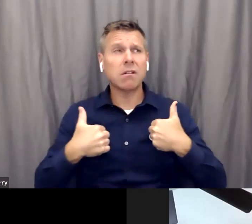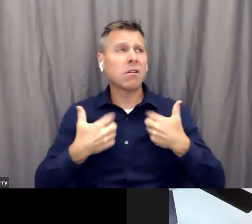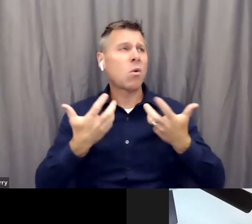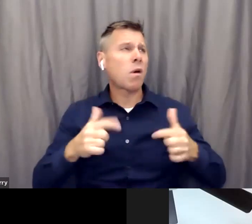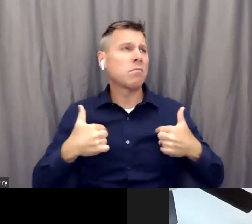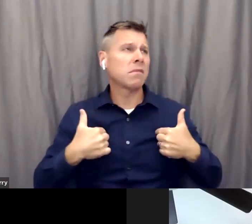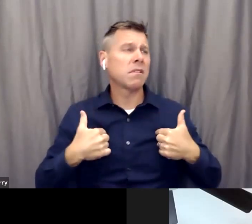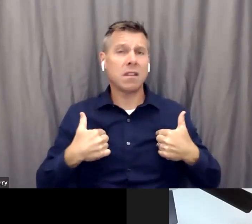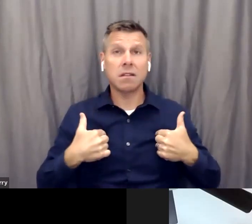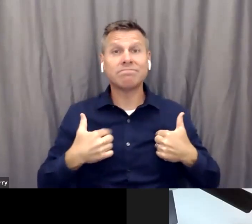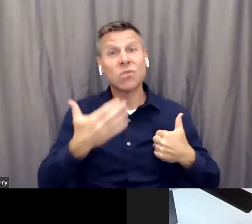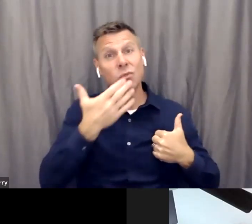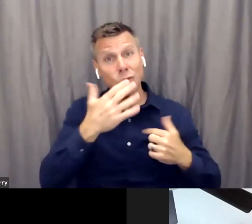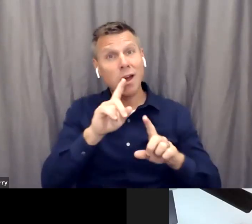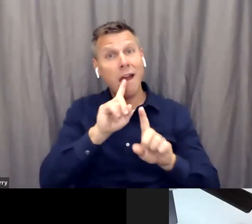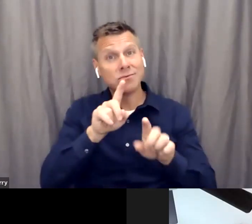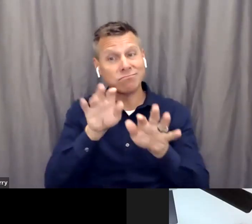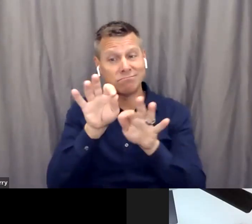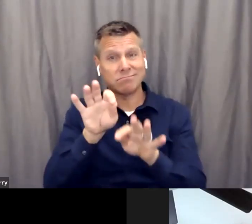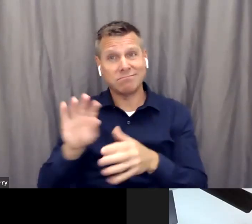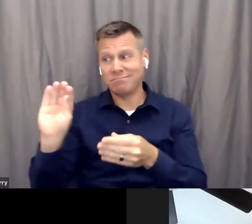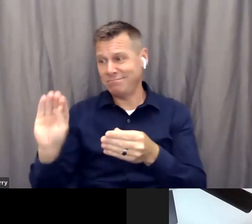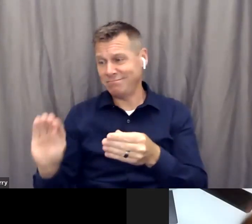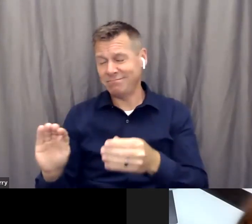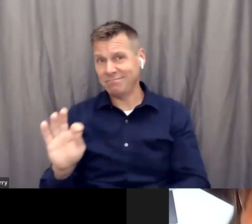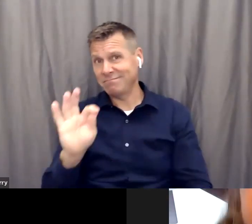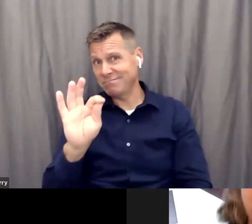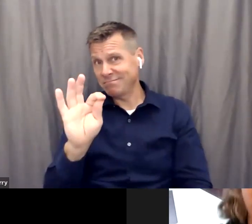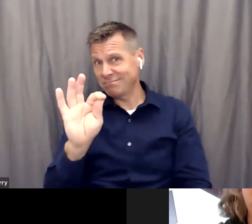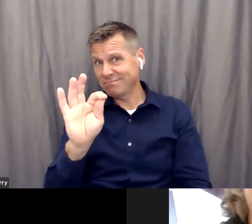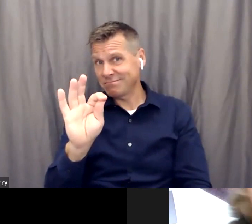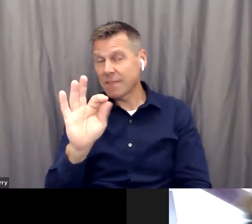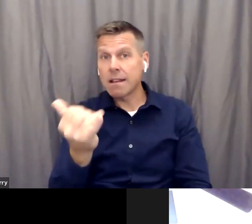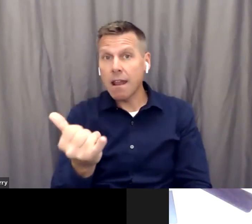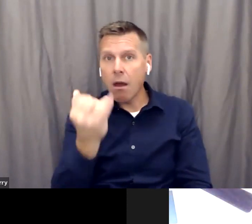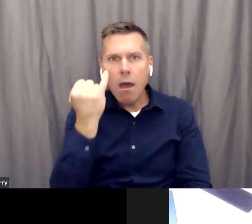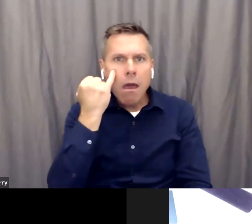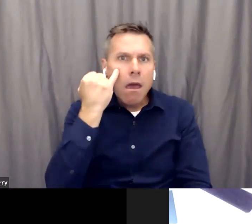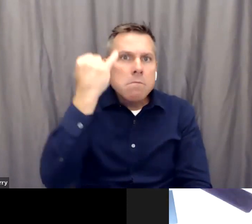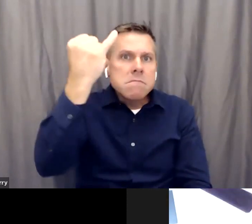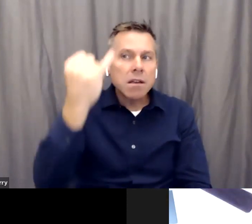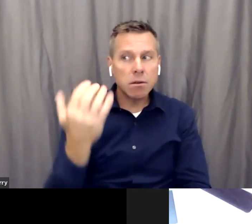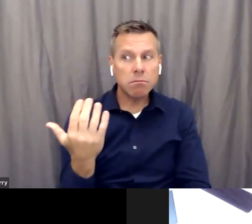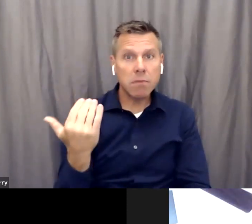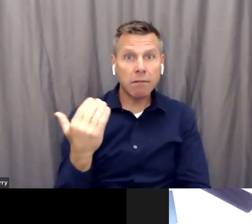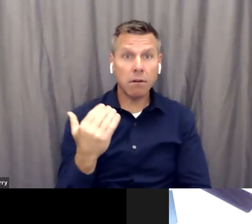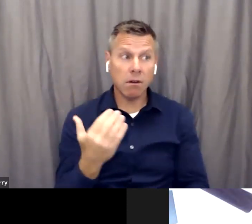Good answers. Now, I want you to imagine the former foster youth who